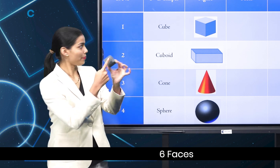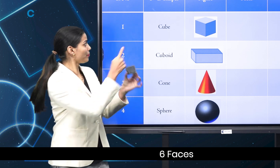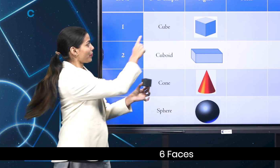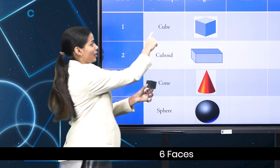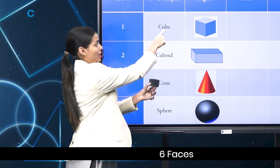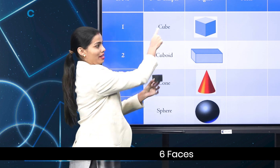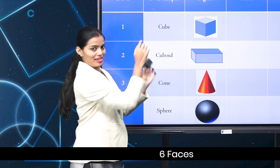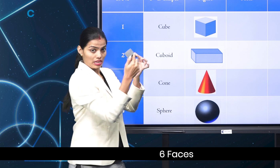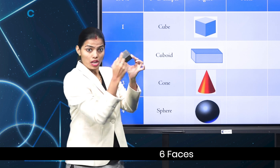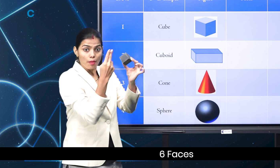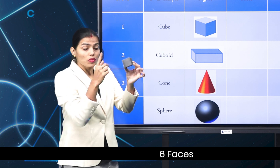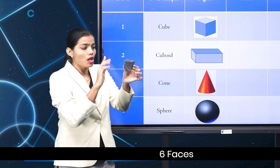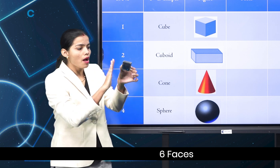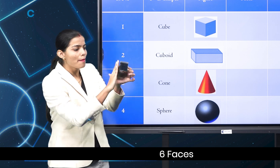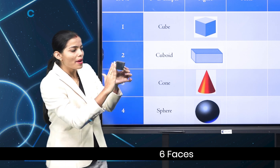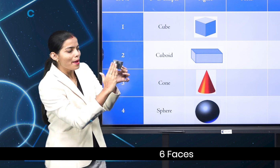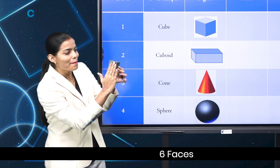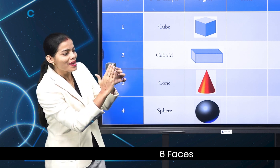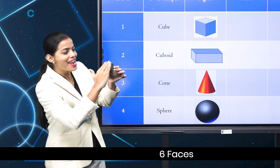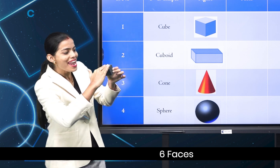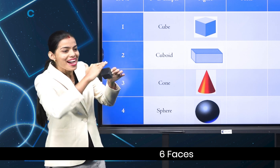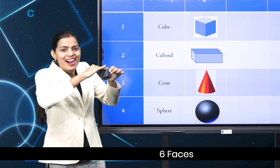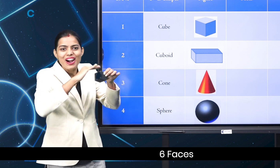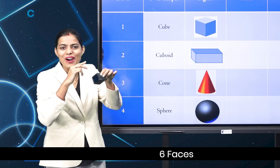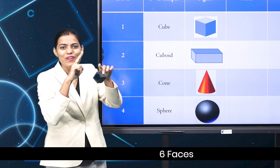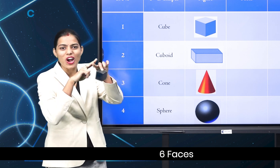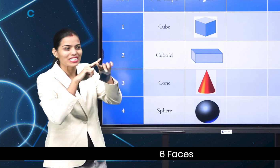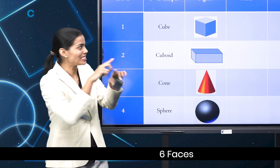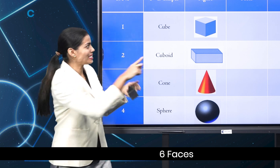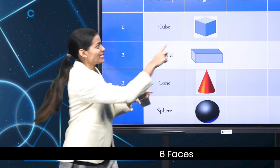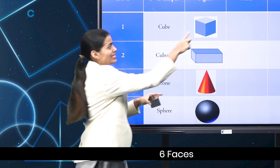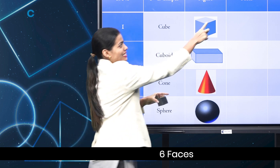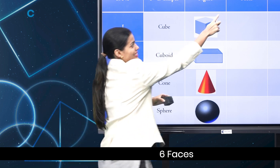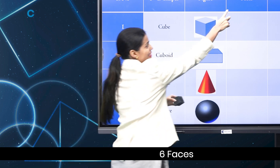6 faces,